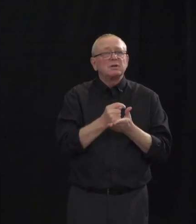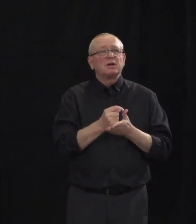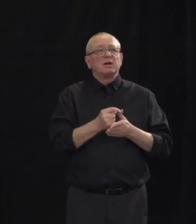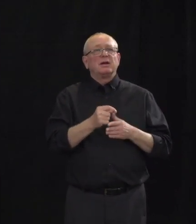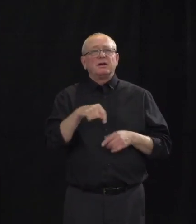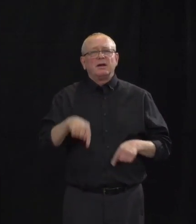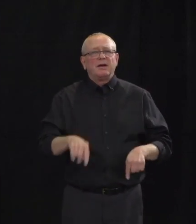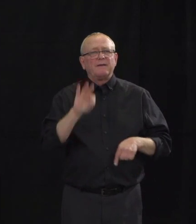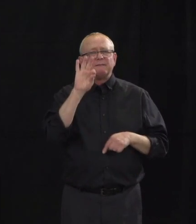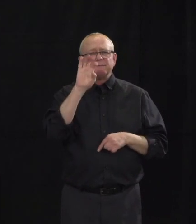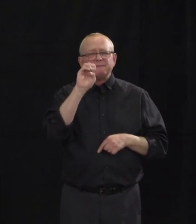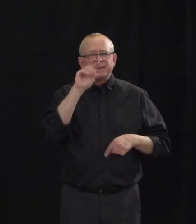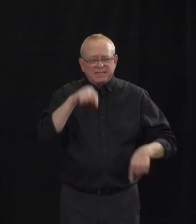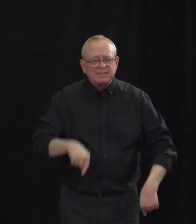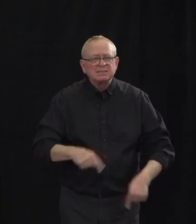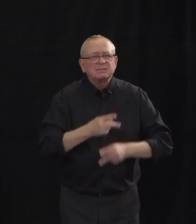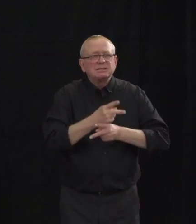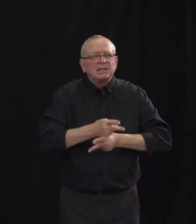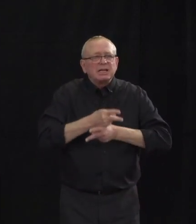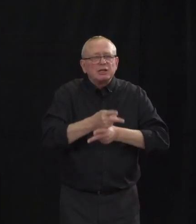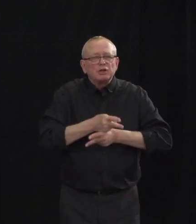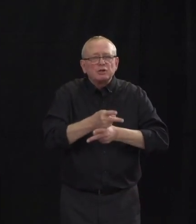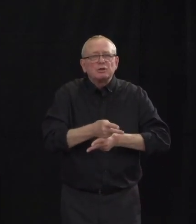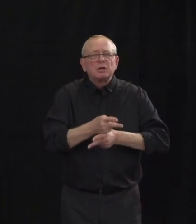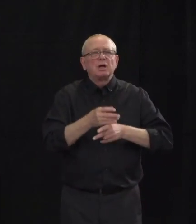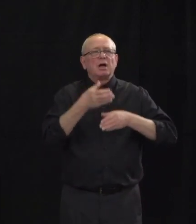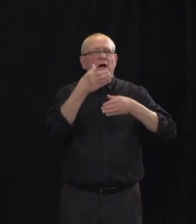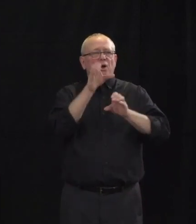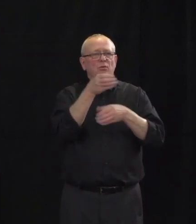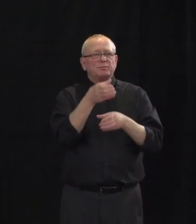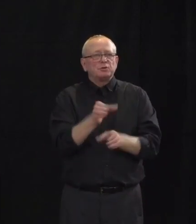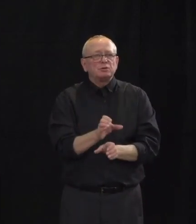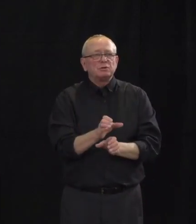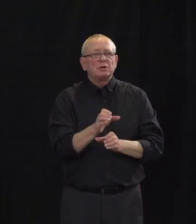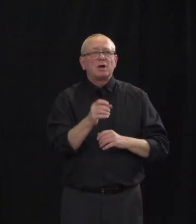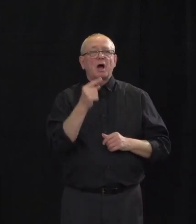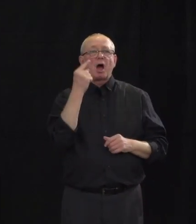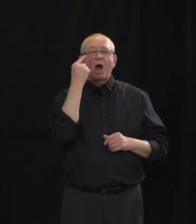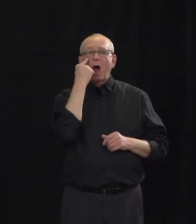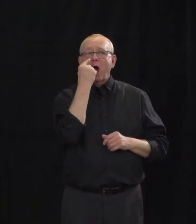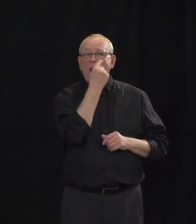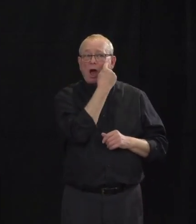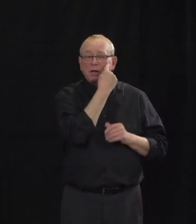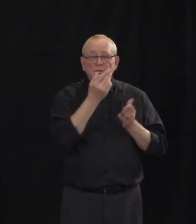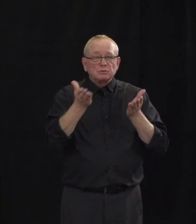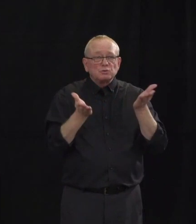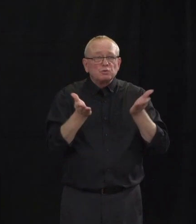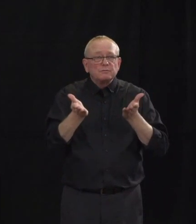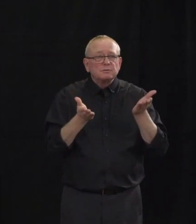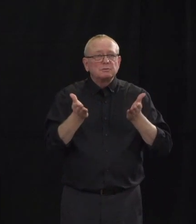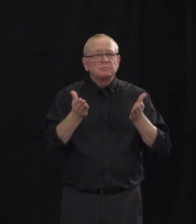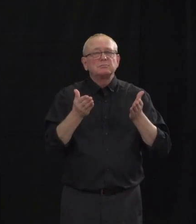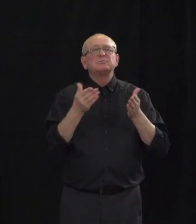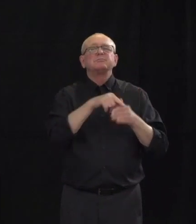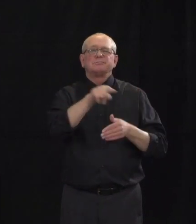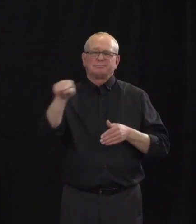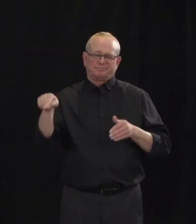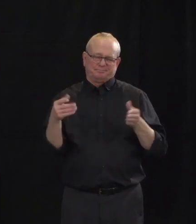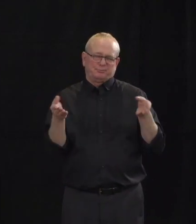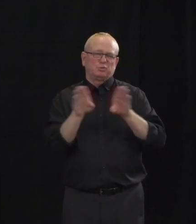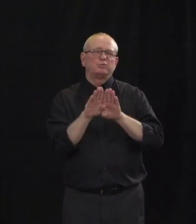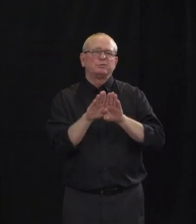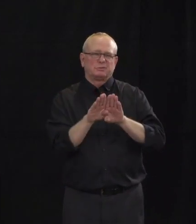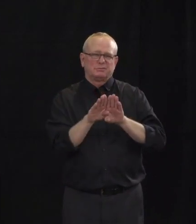and optometry services. Furthermore, all dine-in restaurants must close now for dine-in